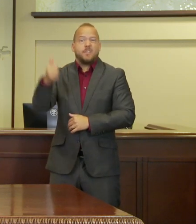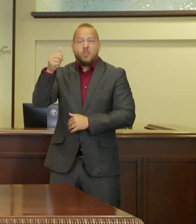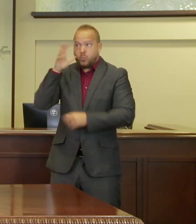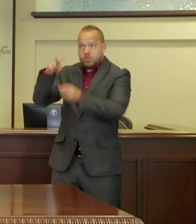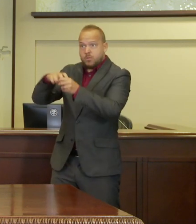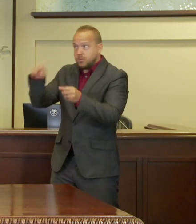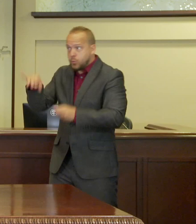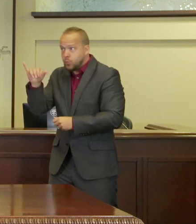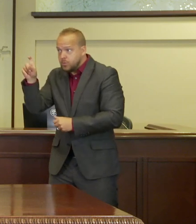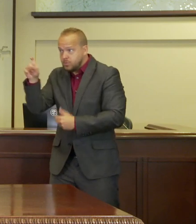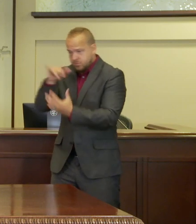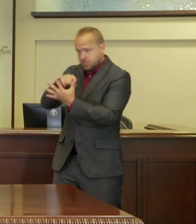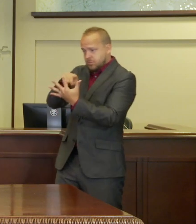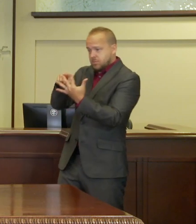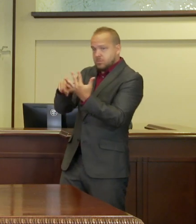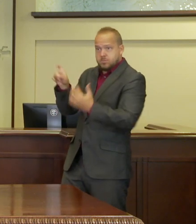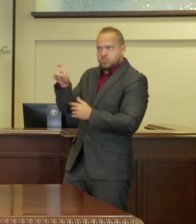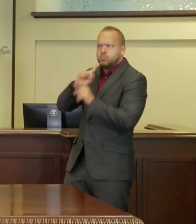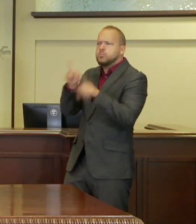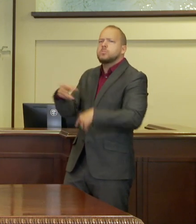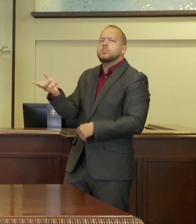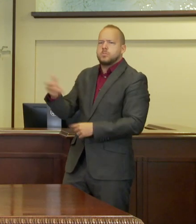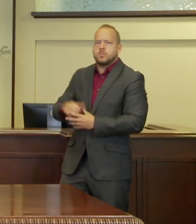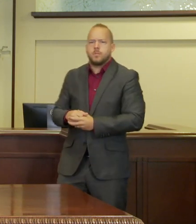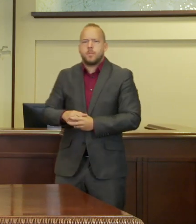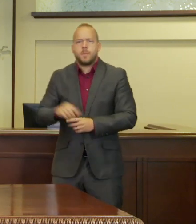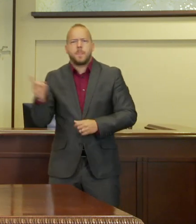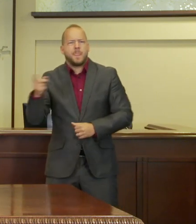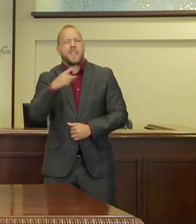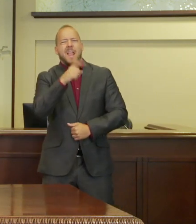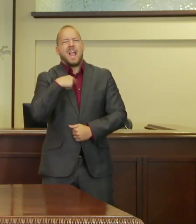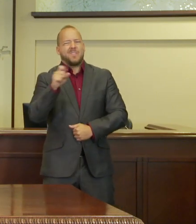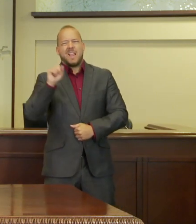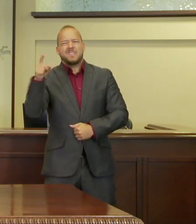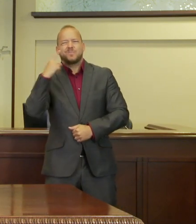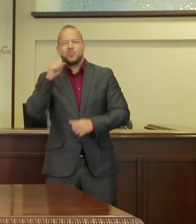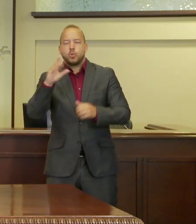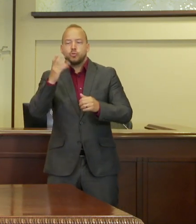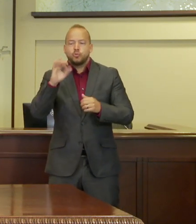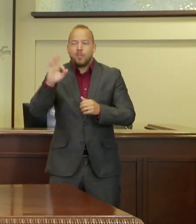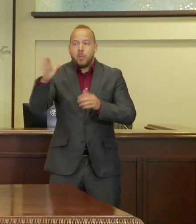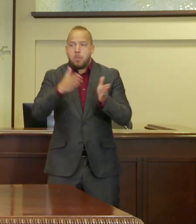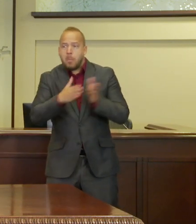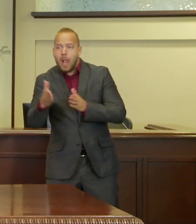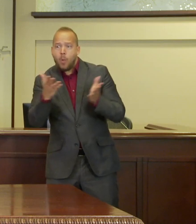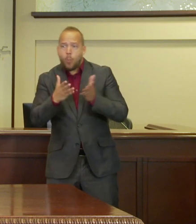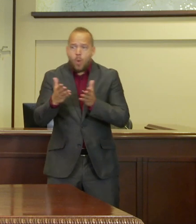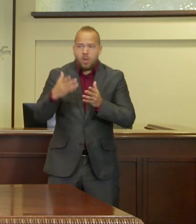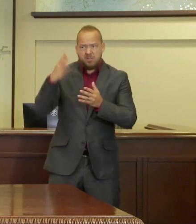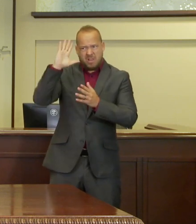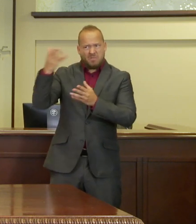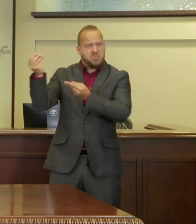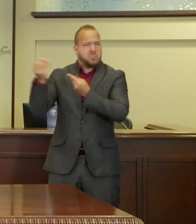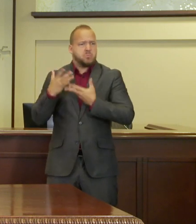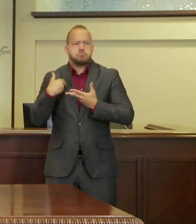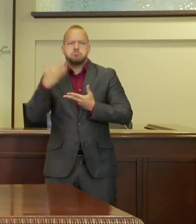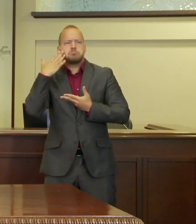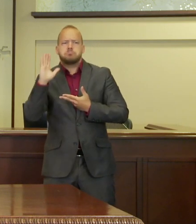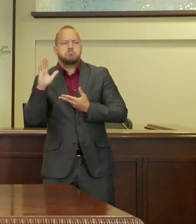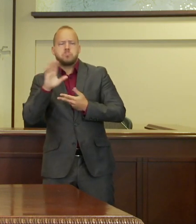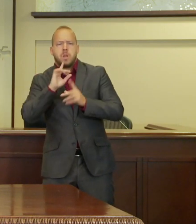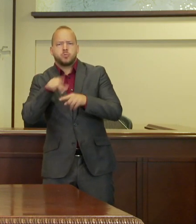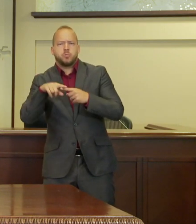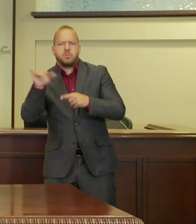You'll have to ask the chief what her plans are. She certainly has not mentioned anything to me about resigning, and Captain